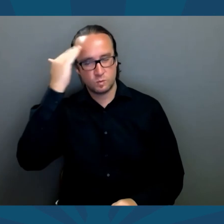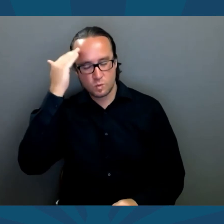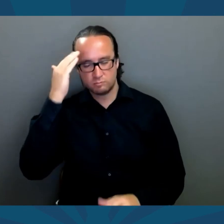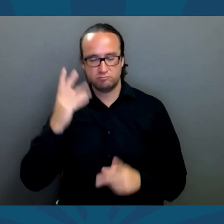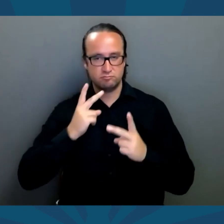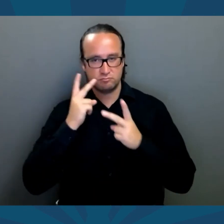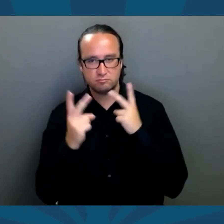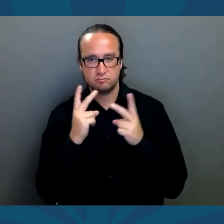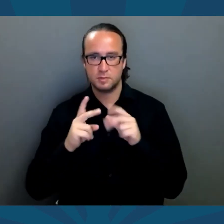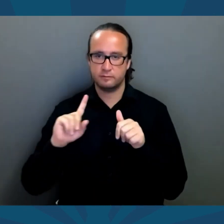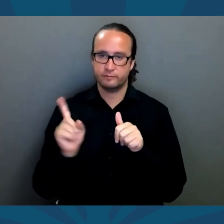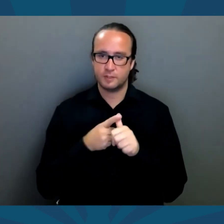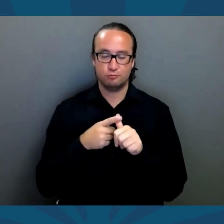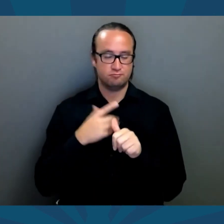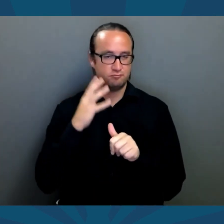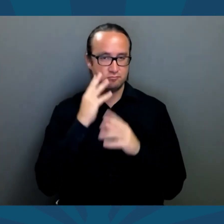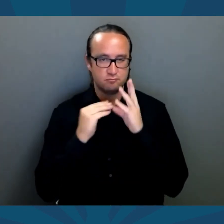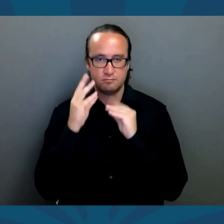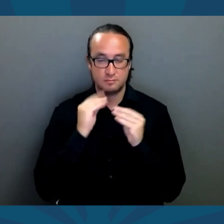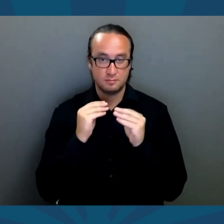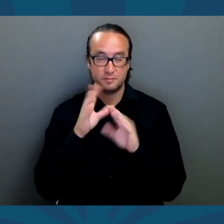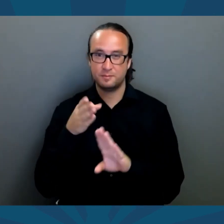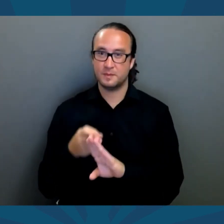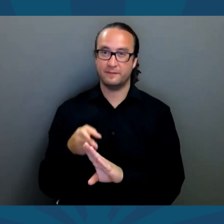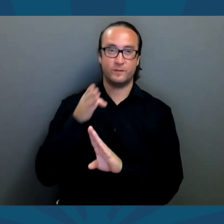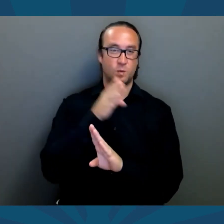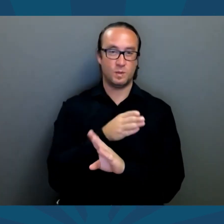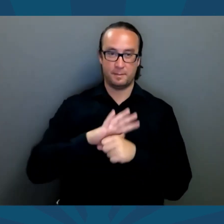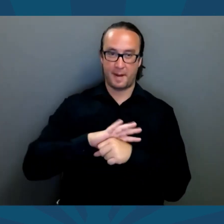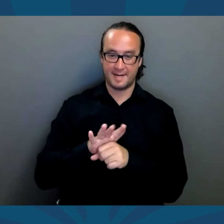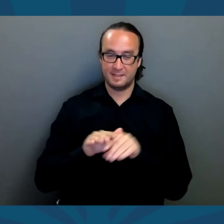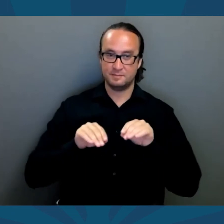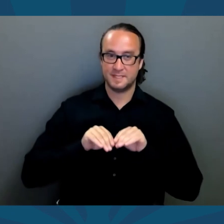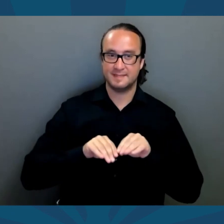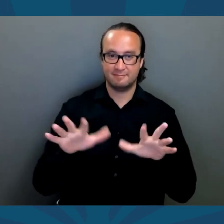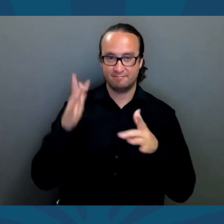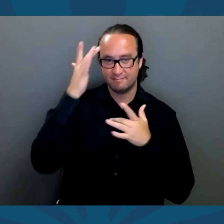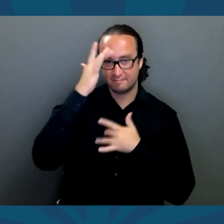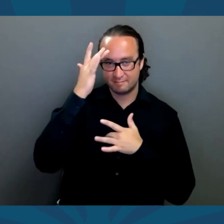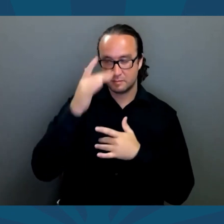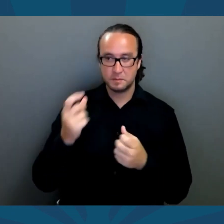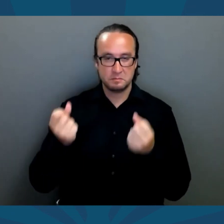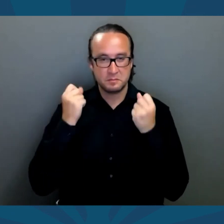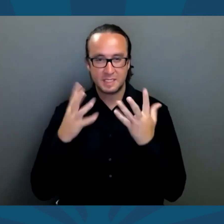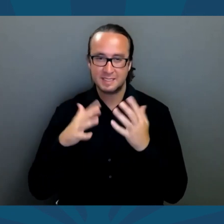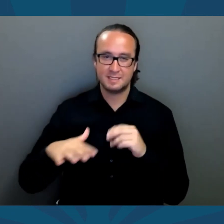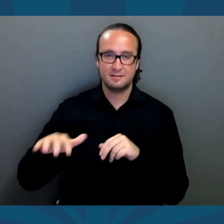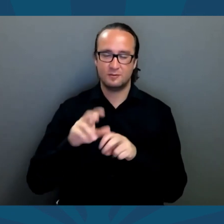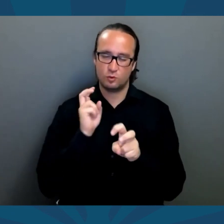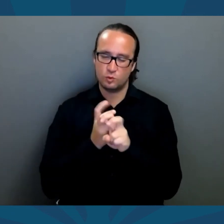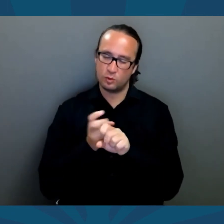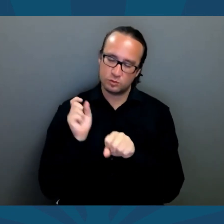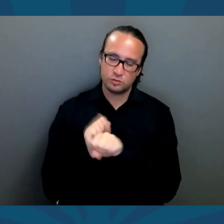As a dad, Aaron knows firsthand that even before the pandemic, too many